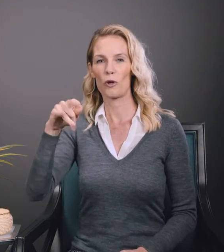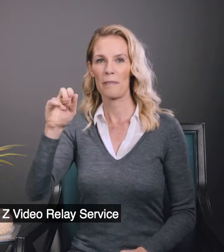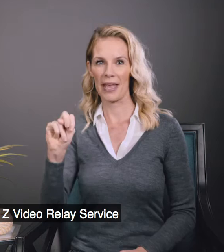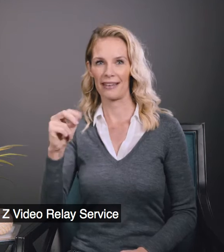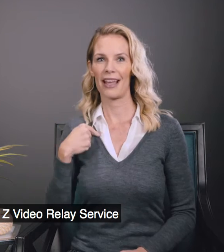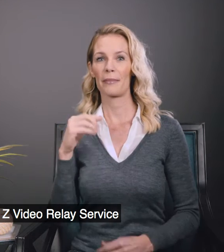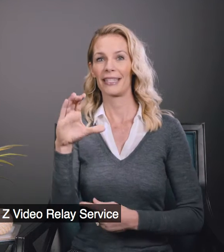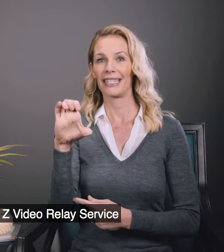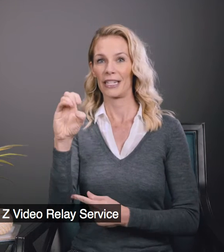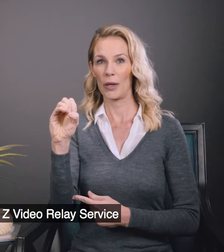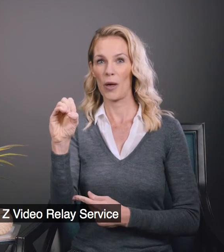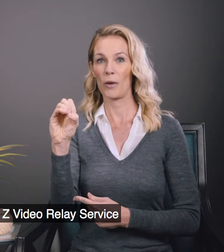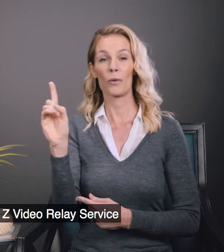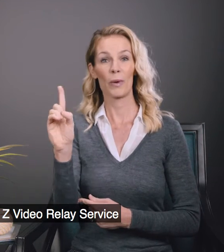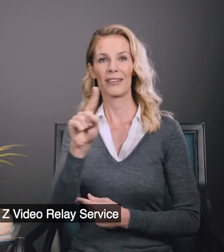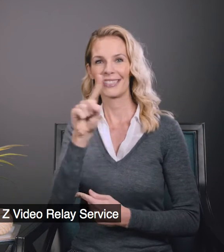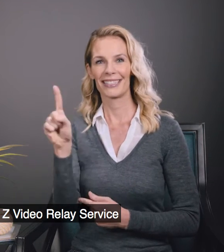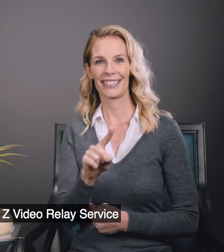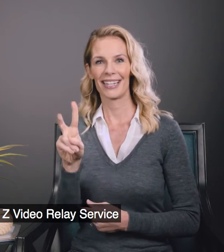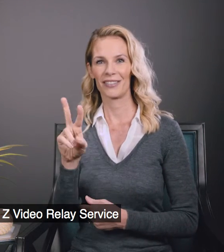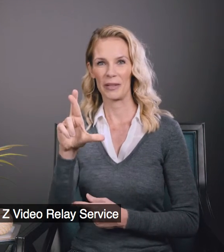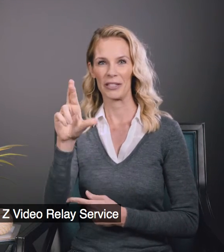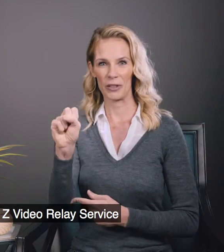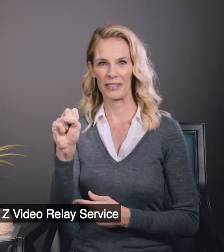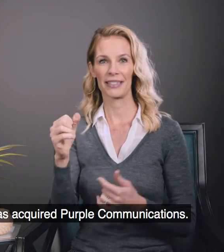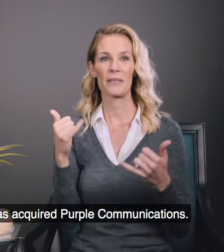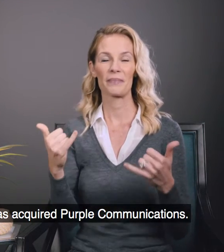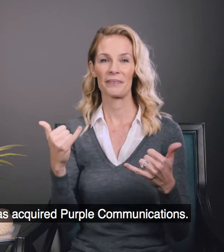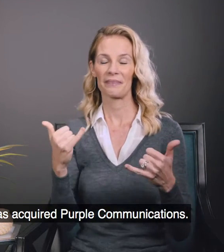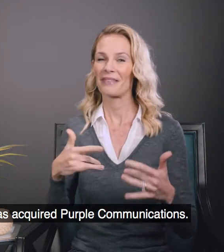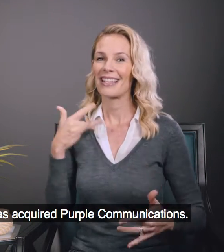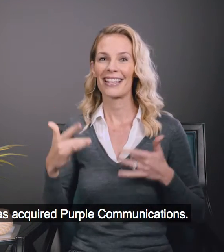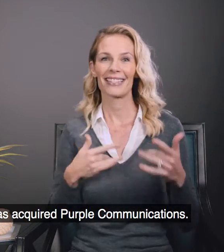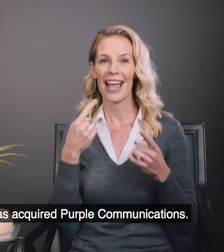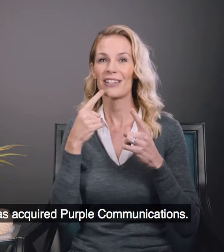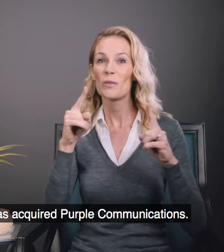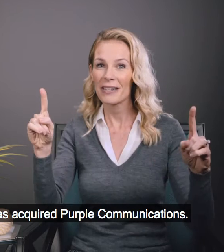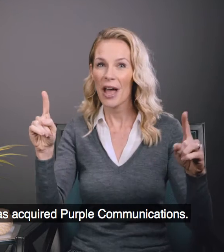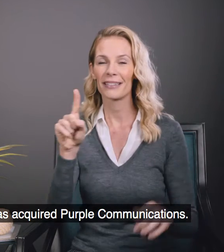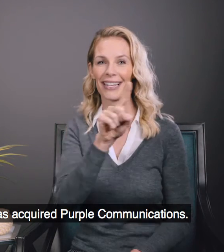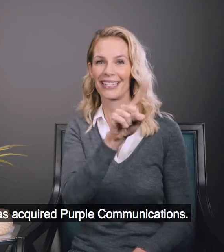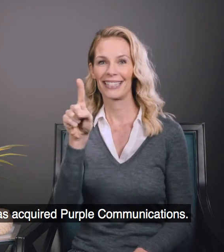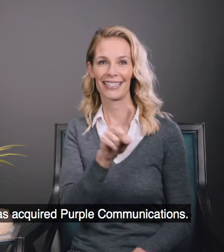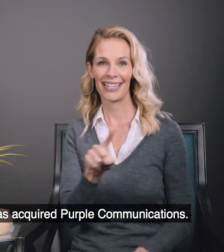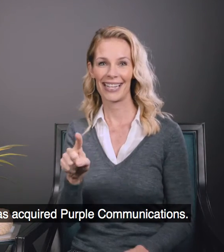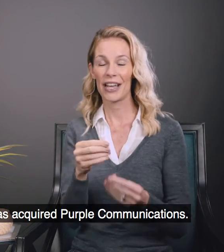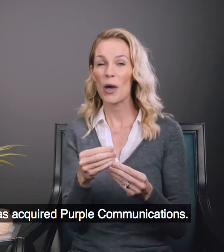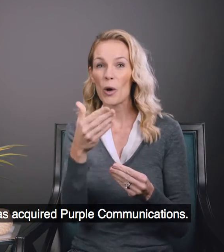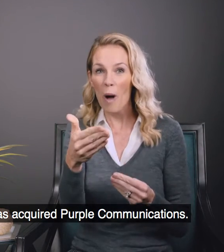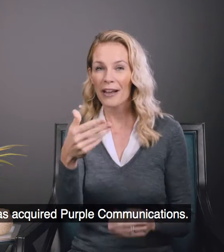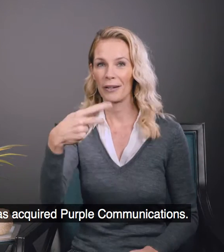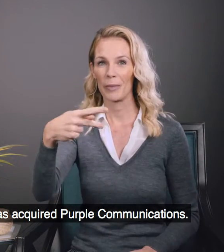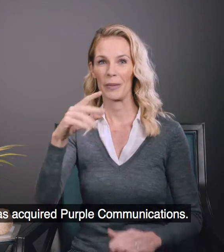Turpin. I'm the Chief Executive Officer at Z Video Relay Service. And today I'm excited to announce that Z has